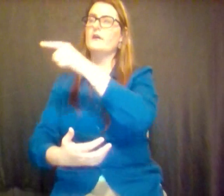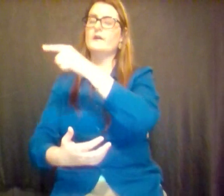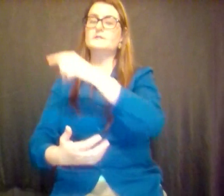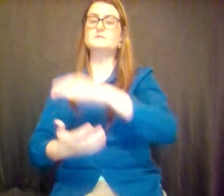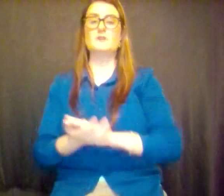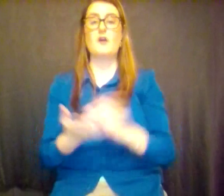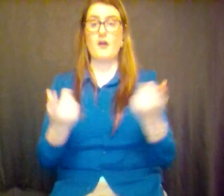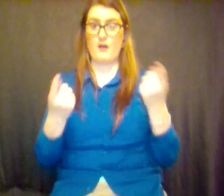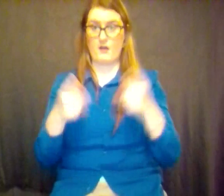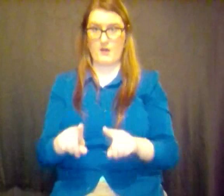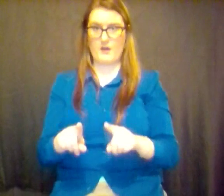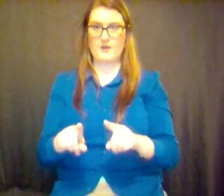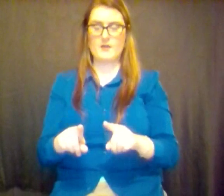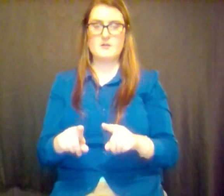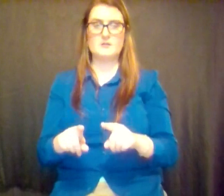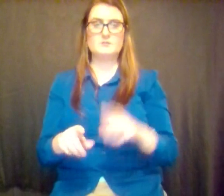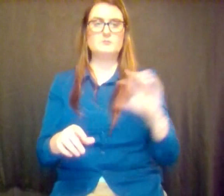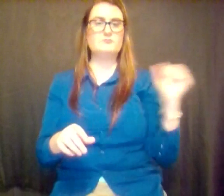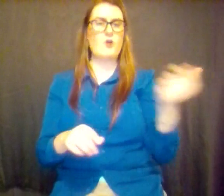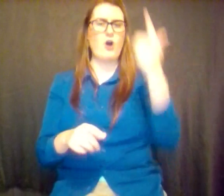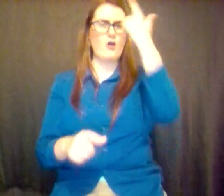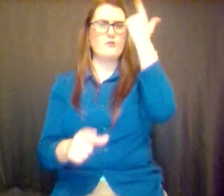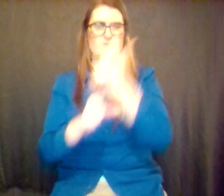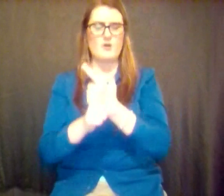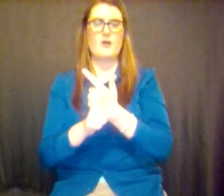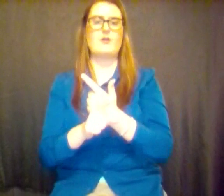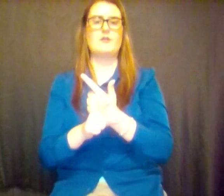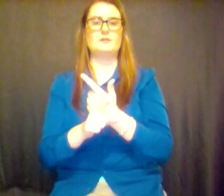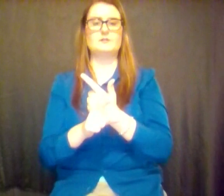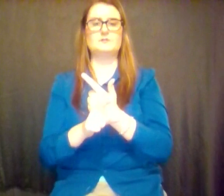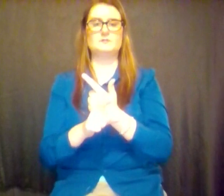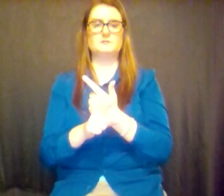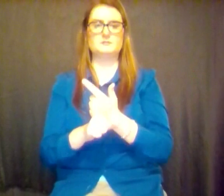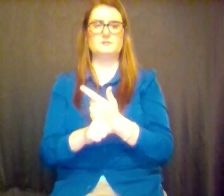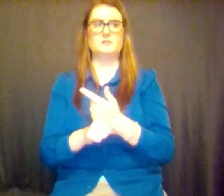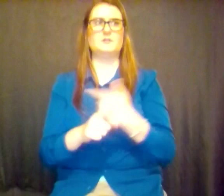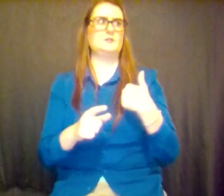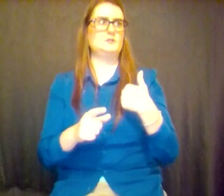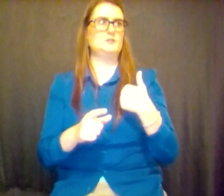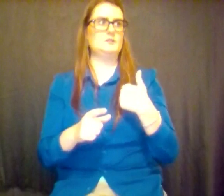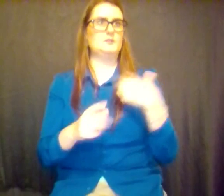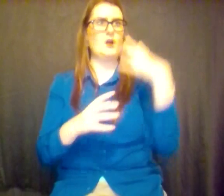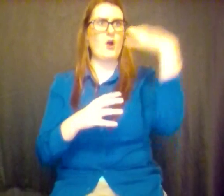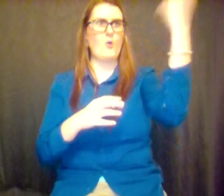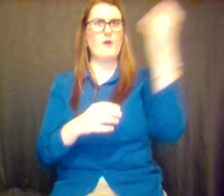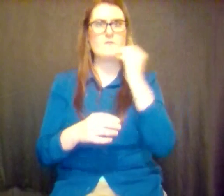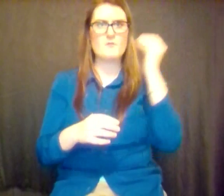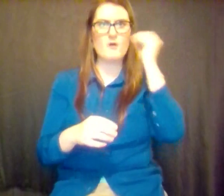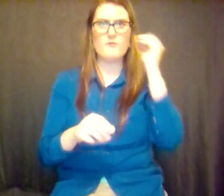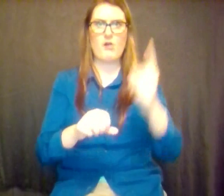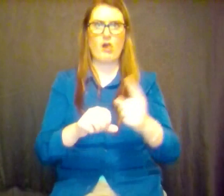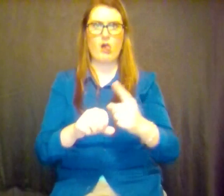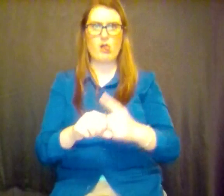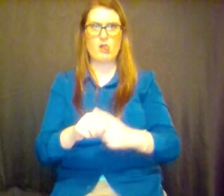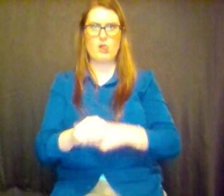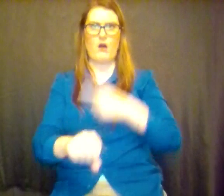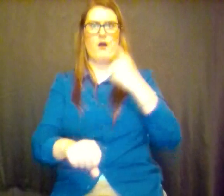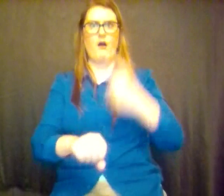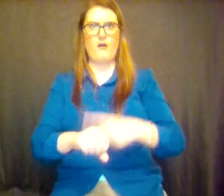Jesse began to worry about them. So he gave David some bread and some cheese and sent him off to find them. David walked down paths, he ran